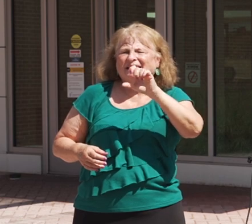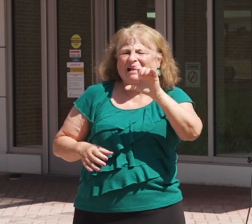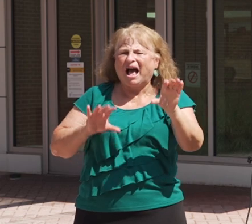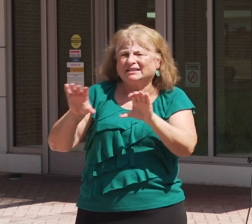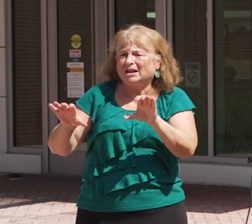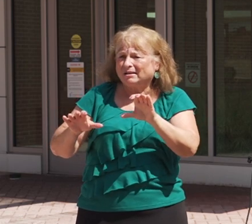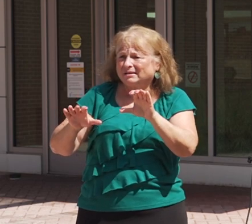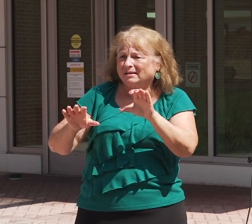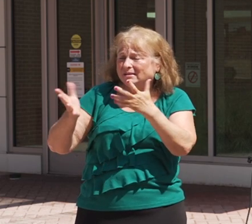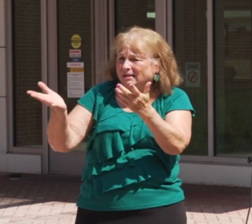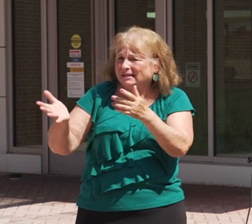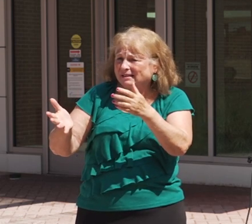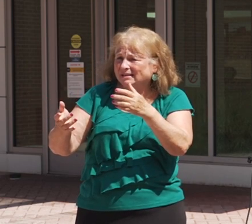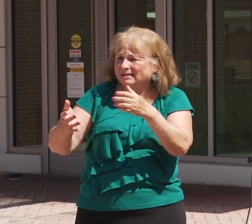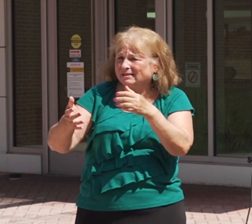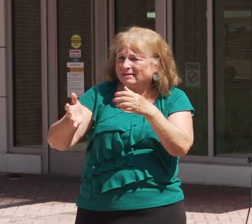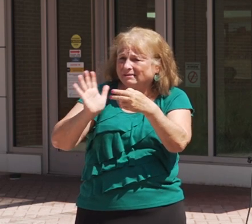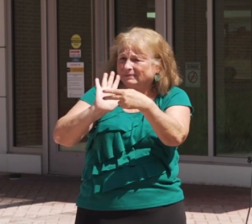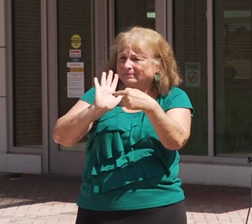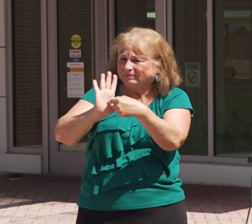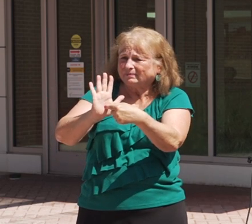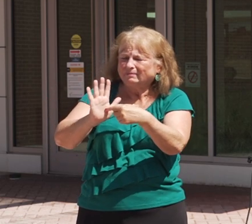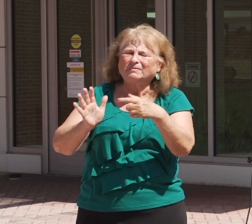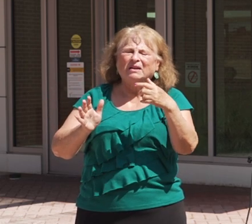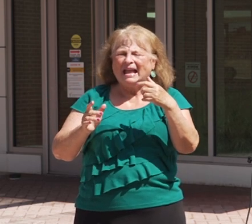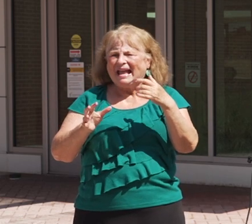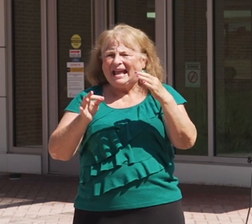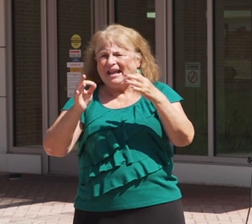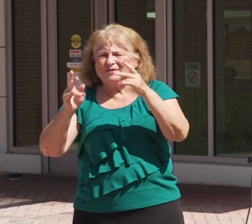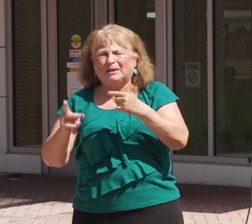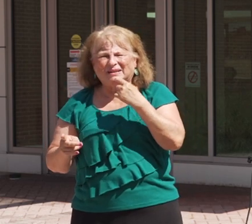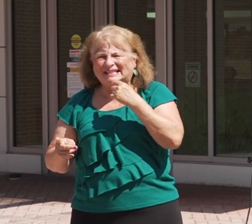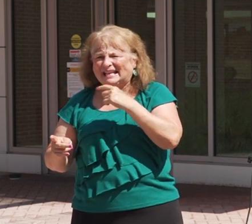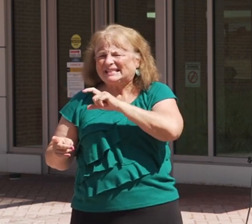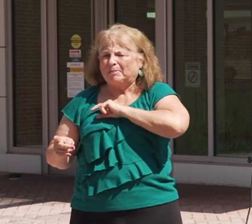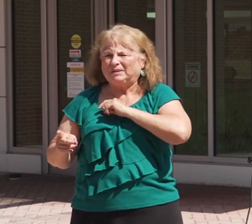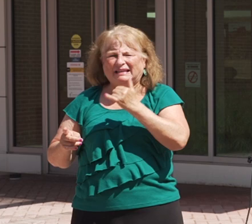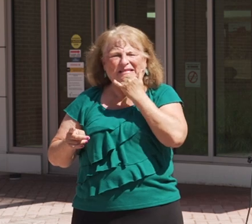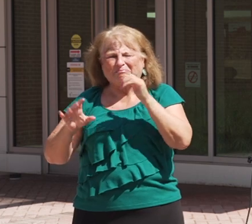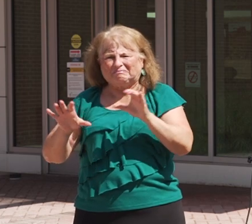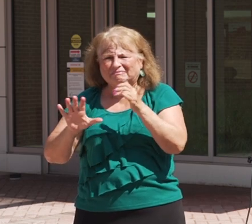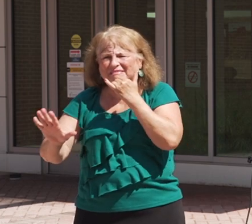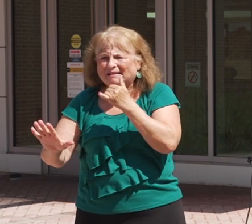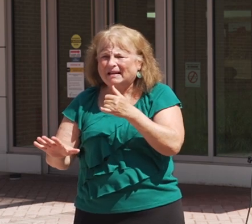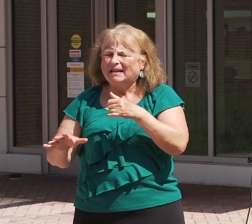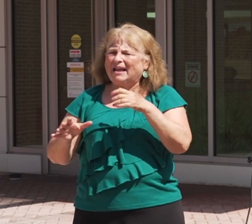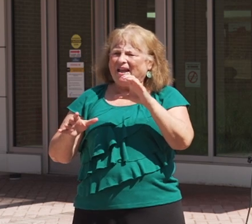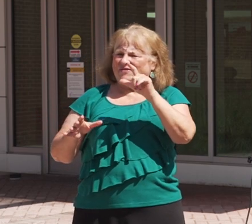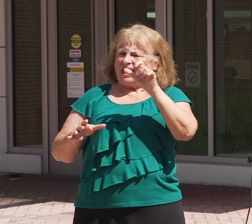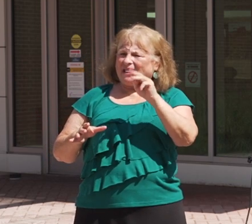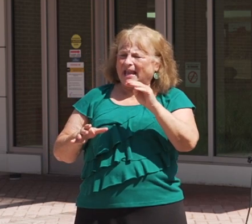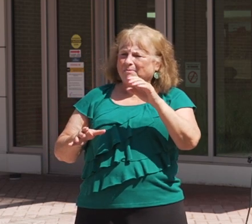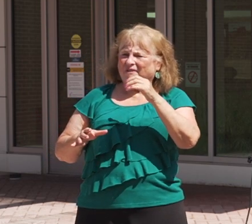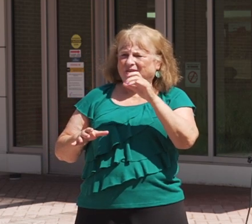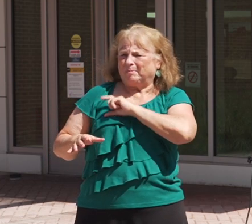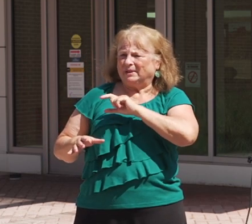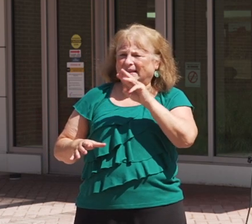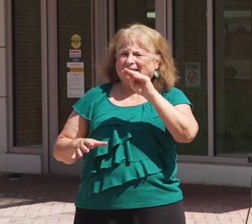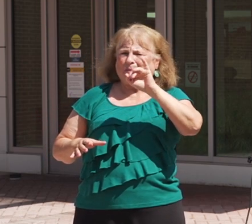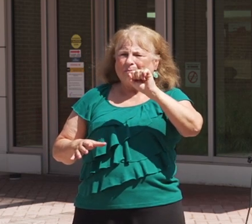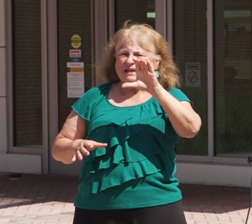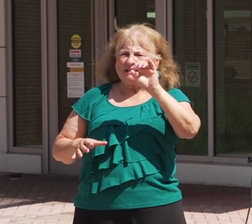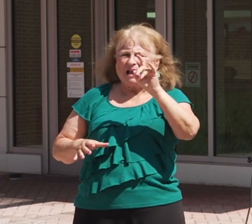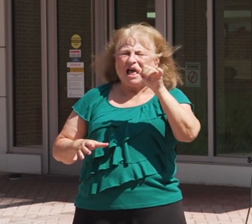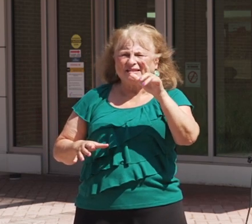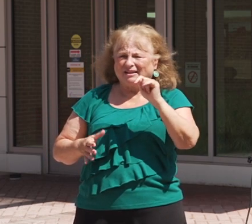claimed? In terms of the body cam. In terms of releasing body cam footage, if a claim of police misconduct, would that be an